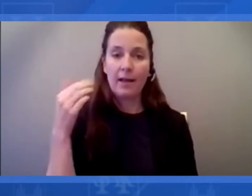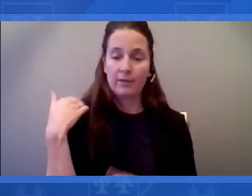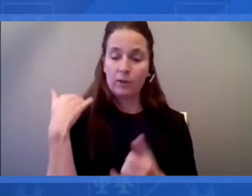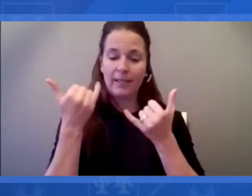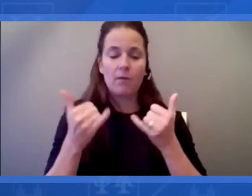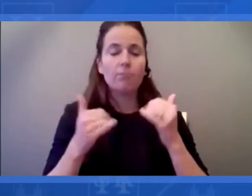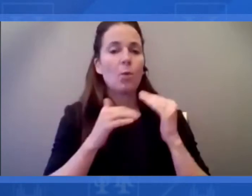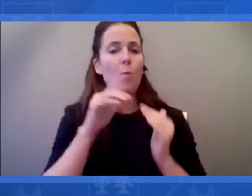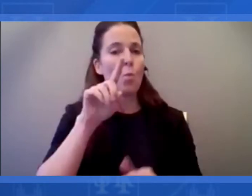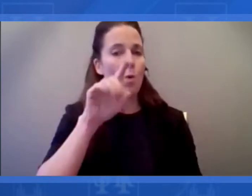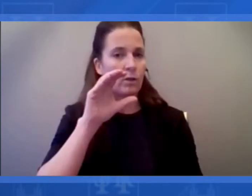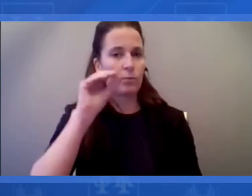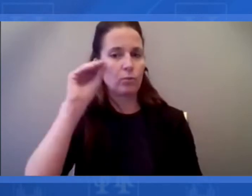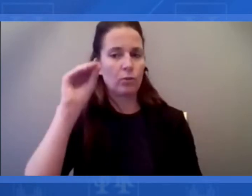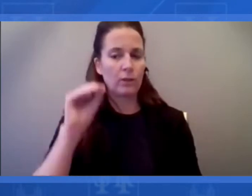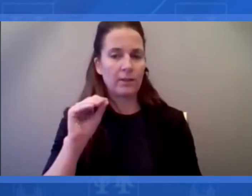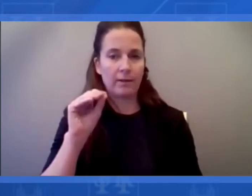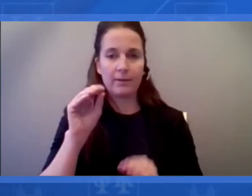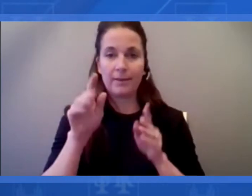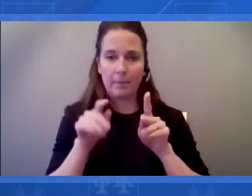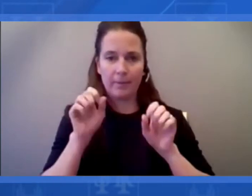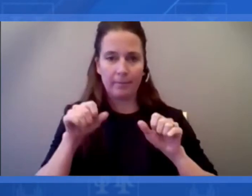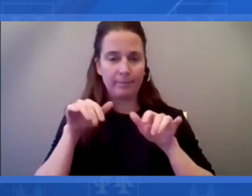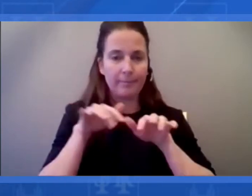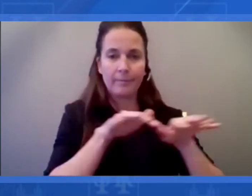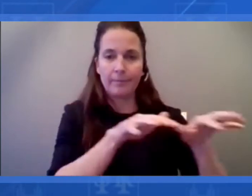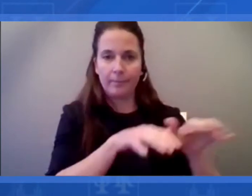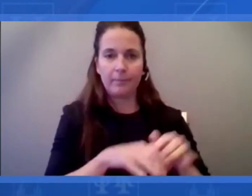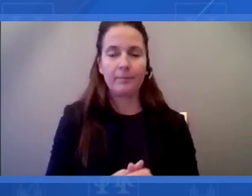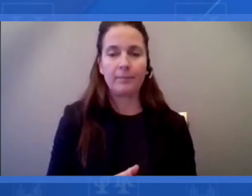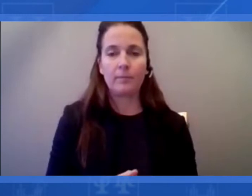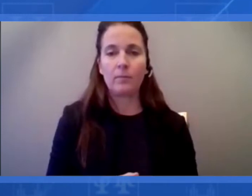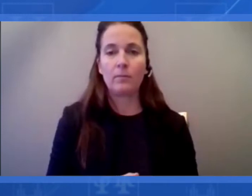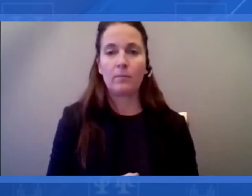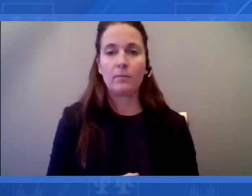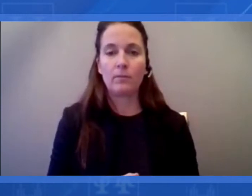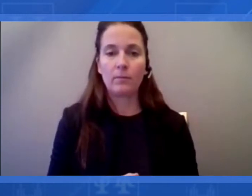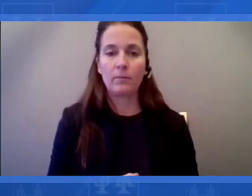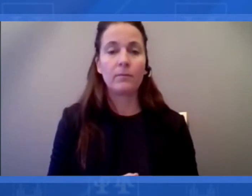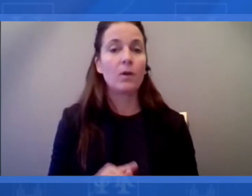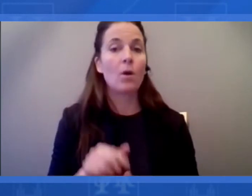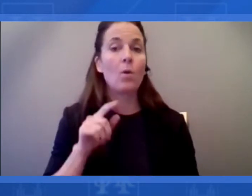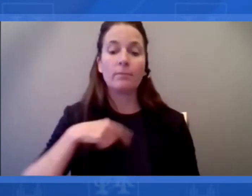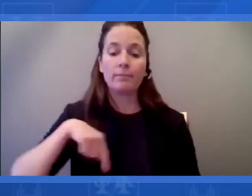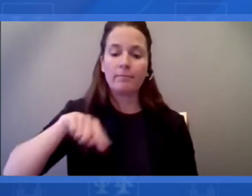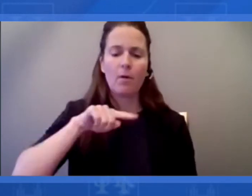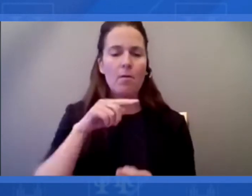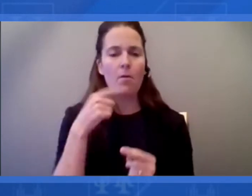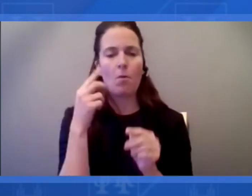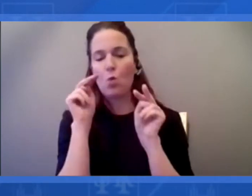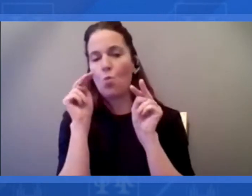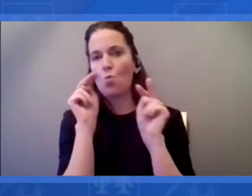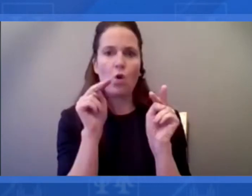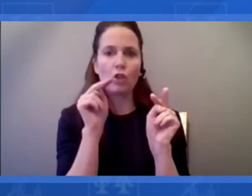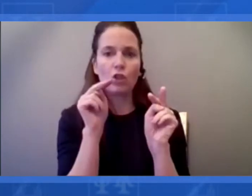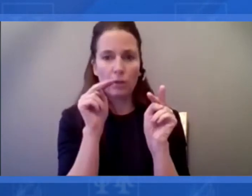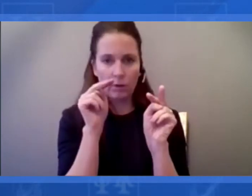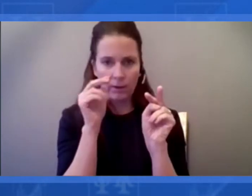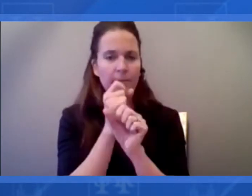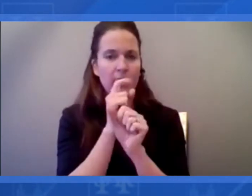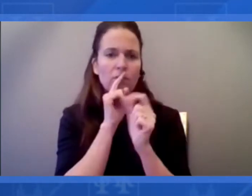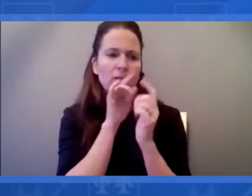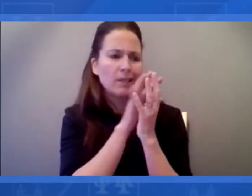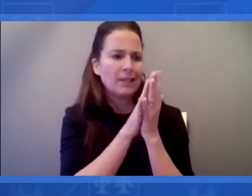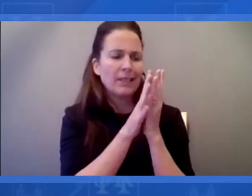capacity. Our operations team is constantly monitoring for crowding and adjusting service levels in